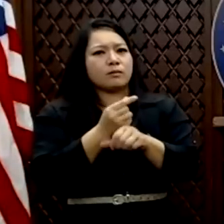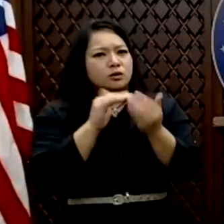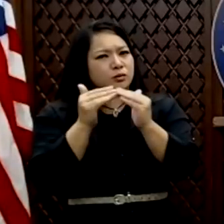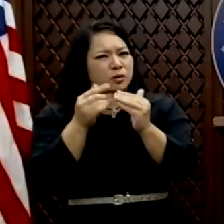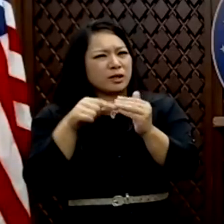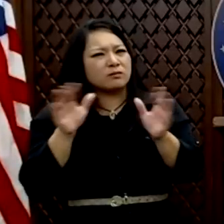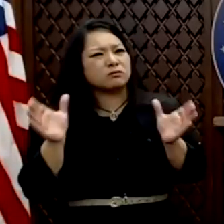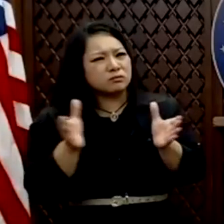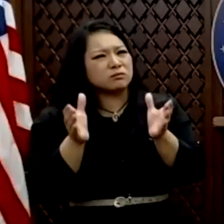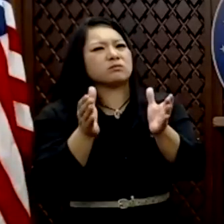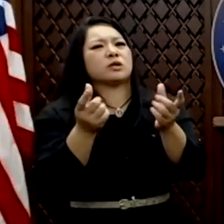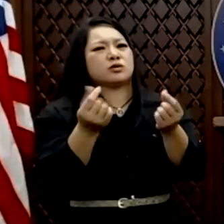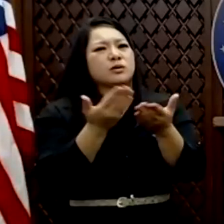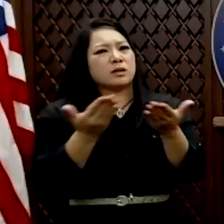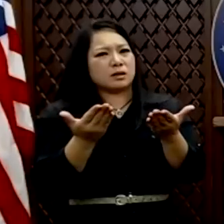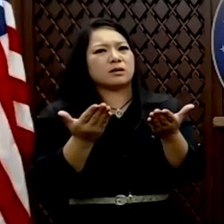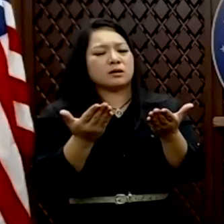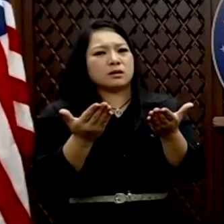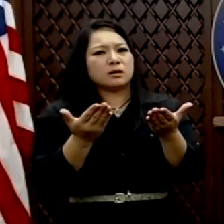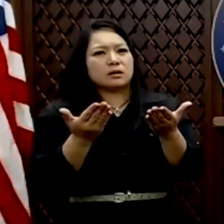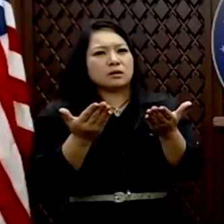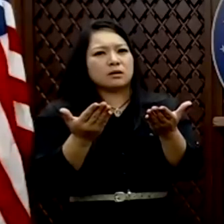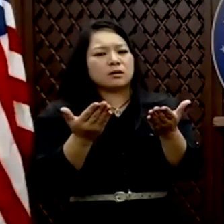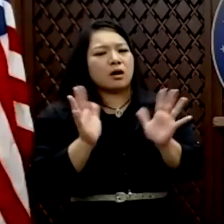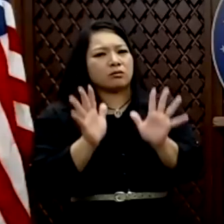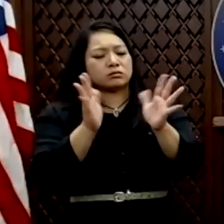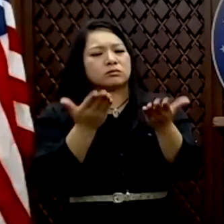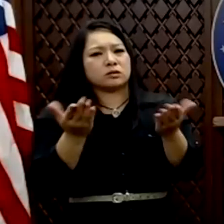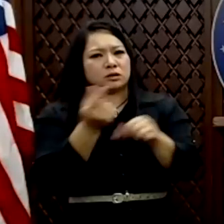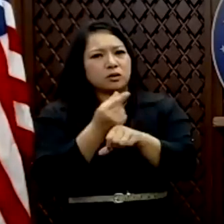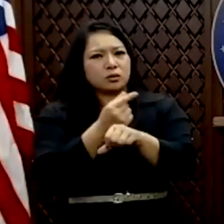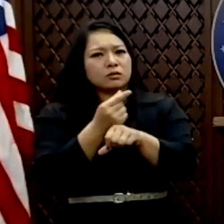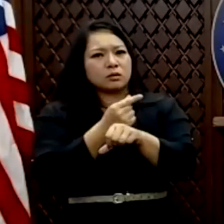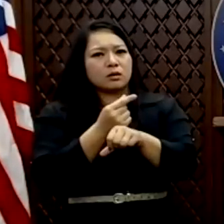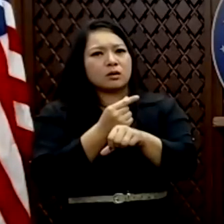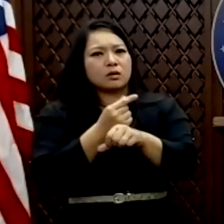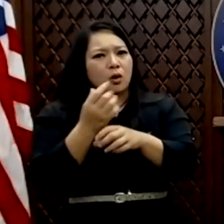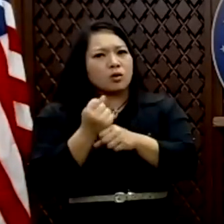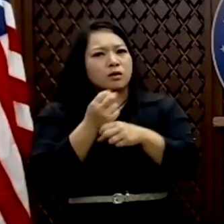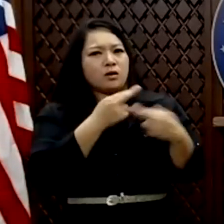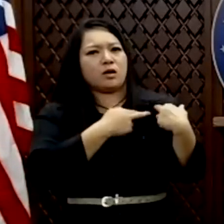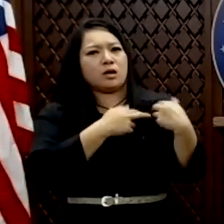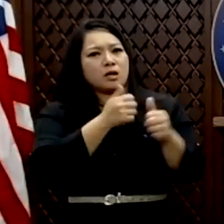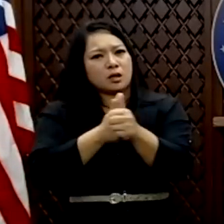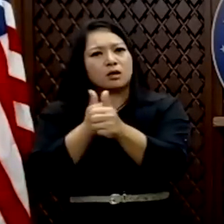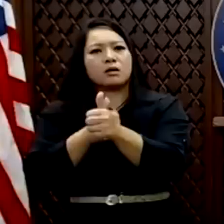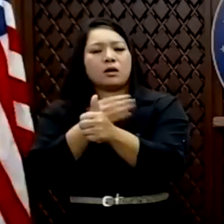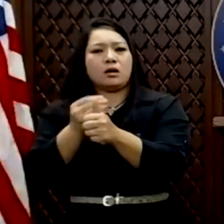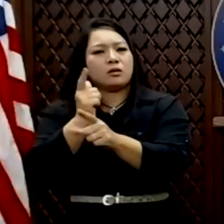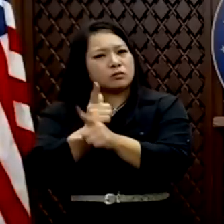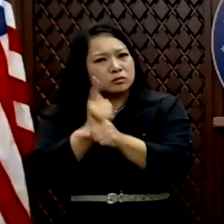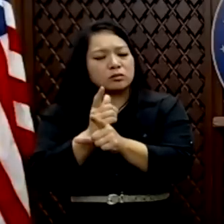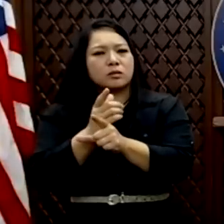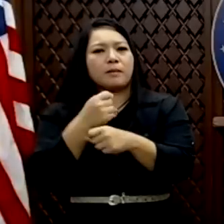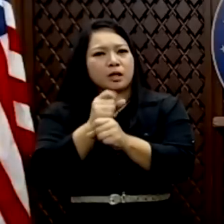can come together and do extraordinary things. And that means holding each other responsible and accountable, and